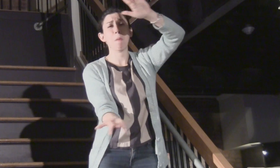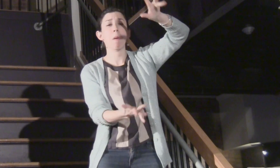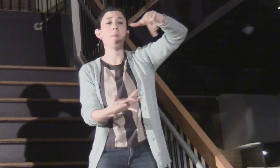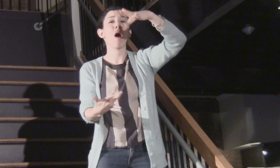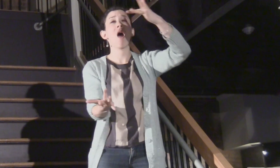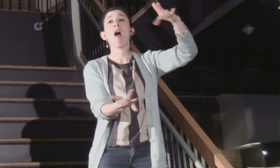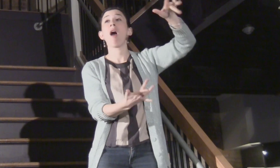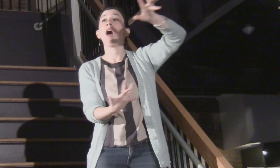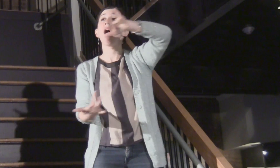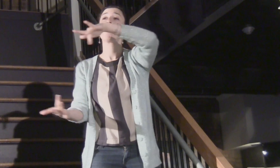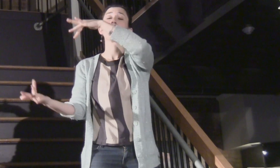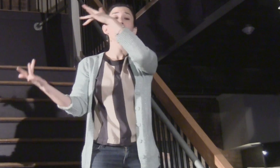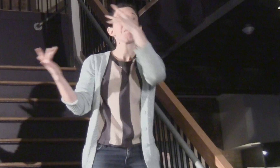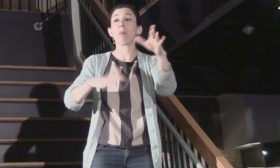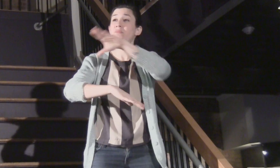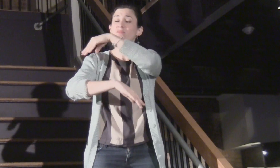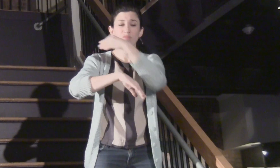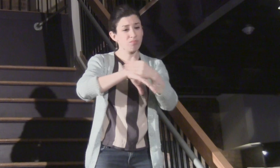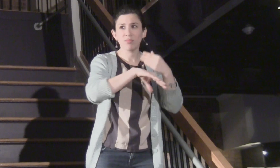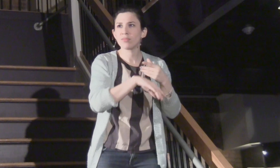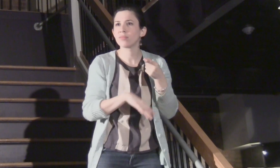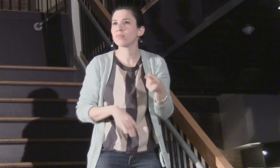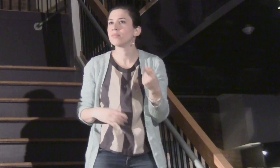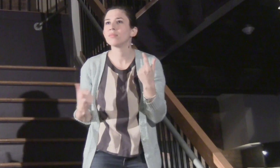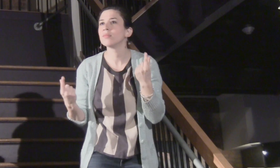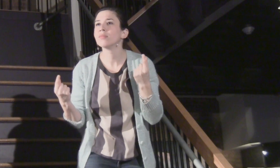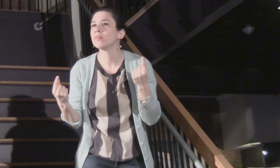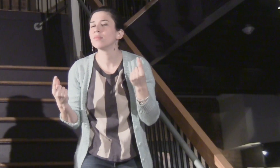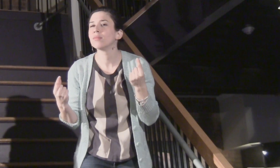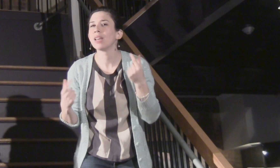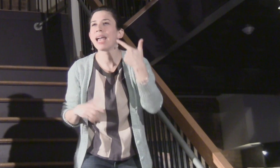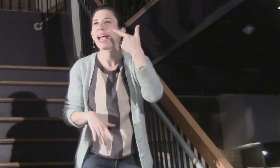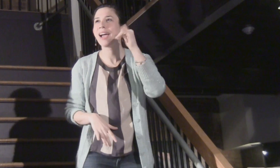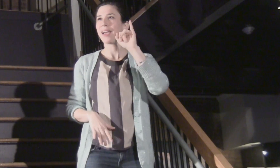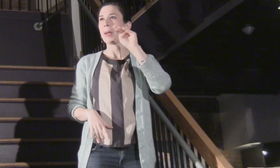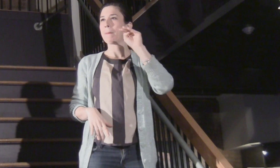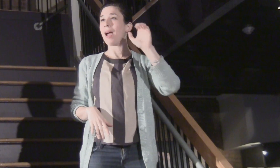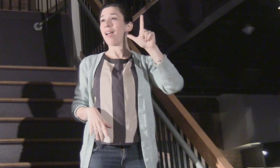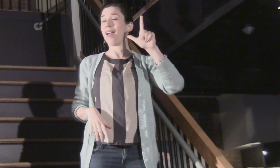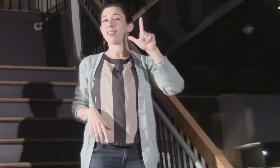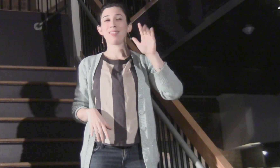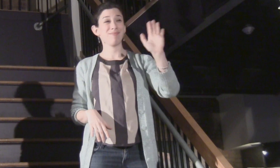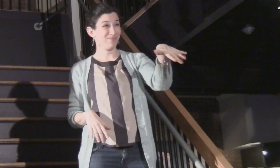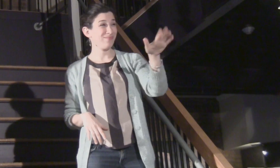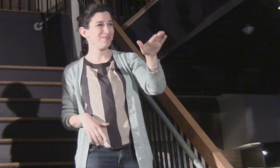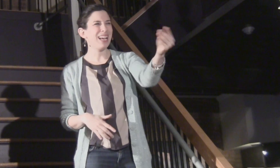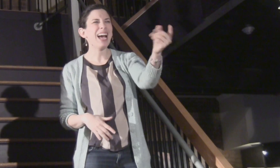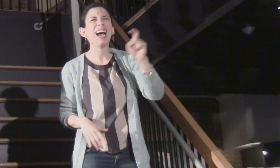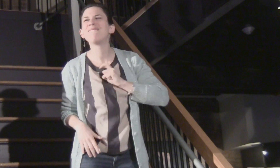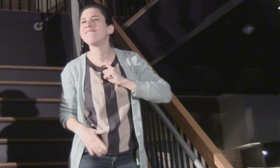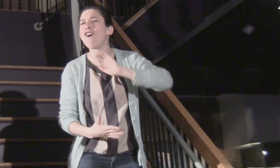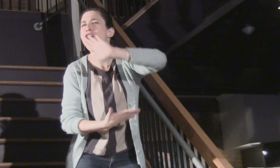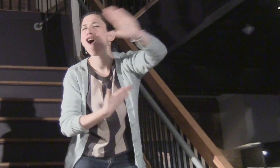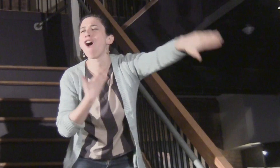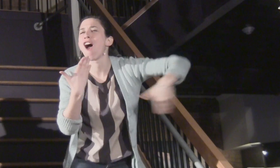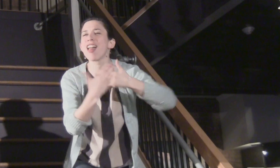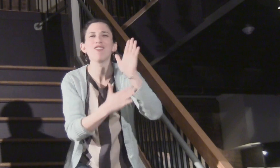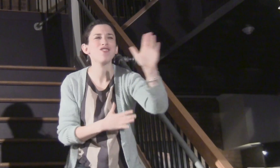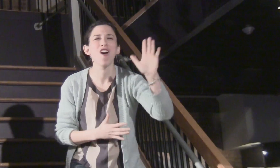Spin and spin and spin. Fell down. What was it? Gimel. He says, you have to give me